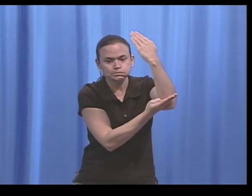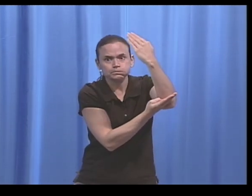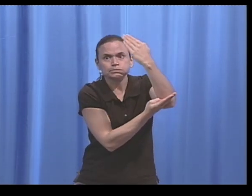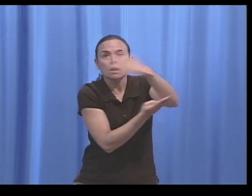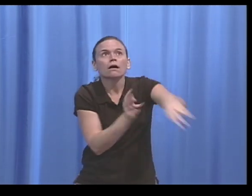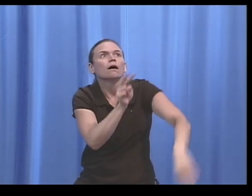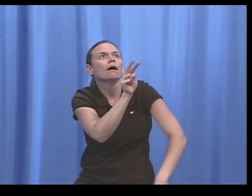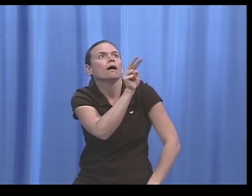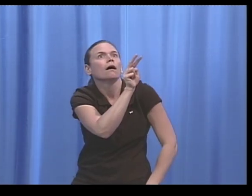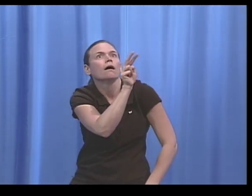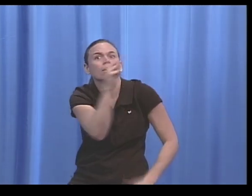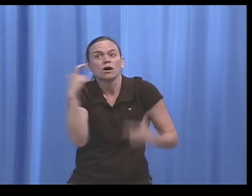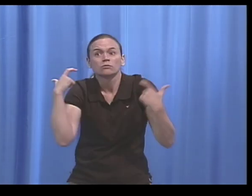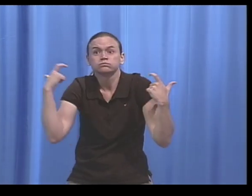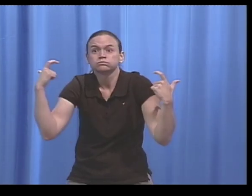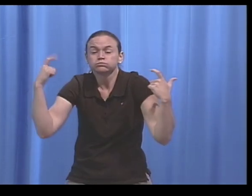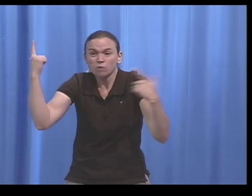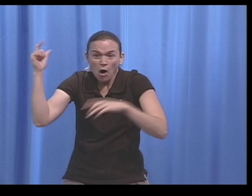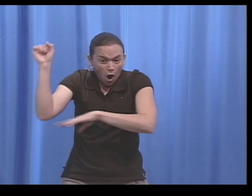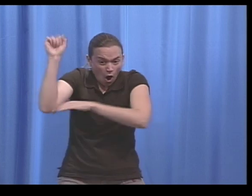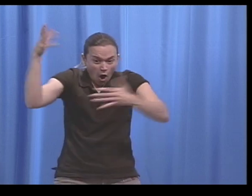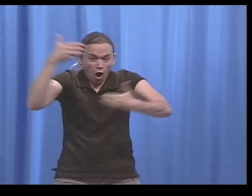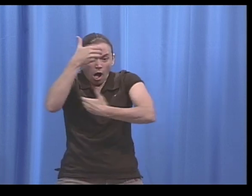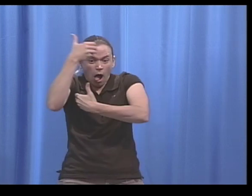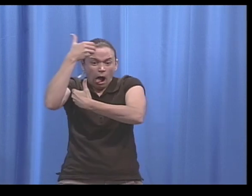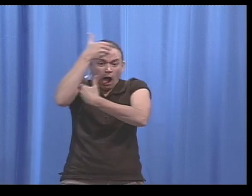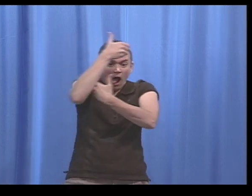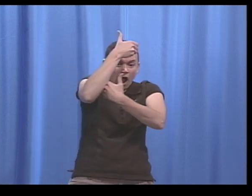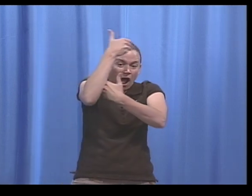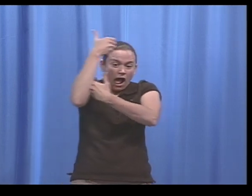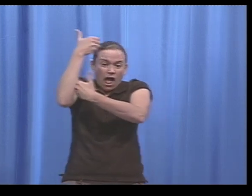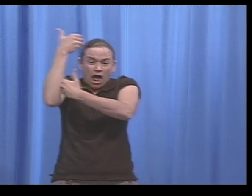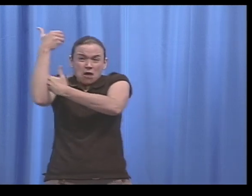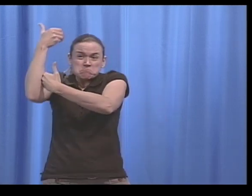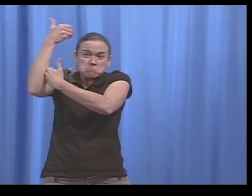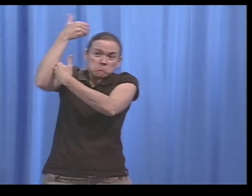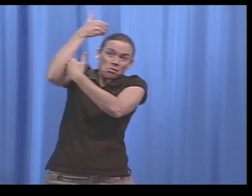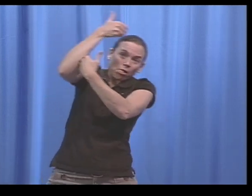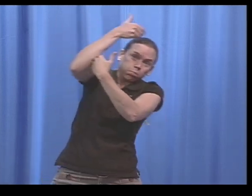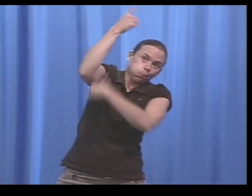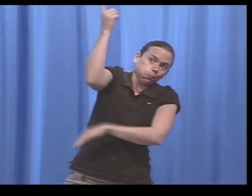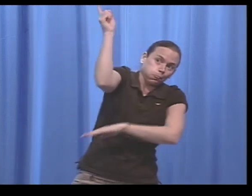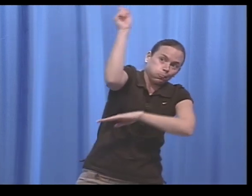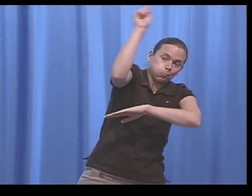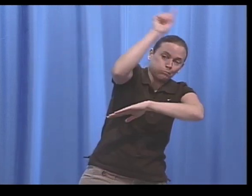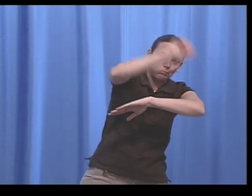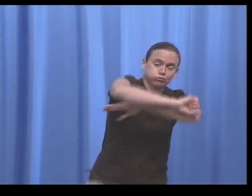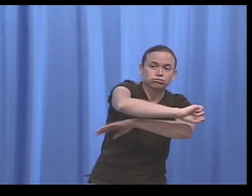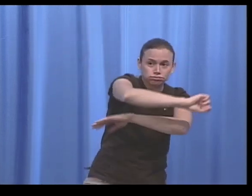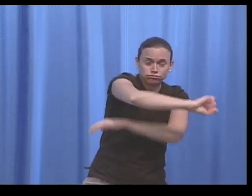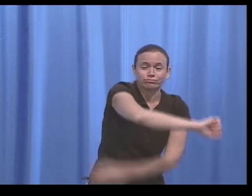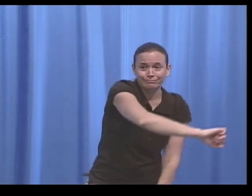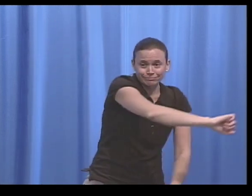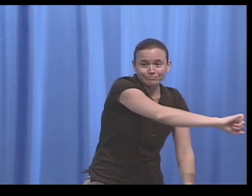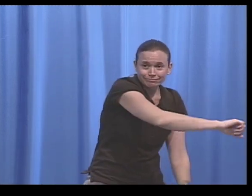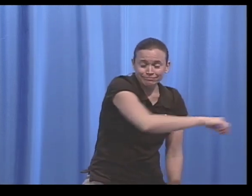Jack swung again and again, and this time the beanstalk split in 2 with a terrific